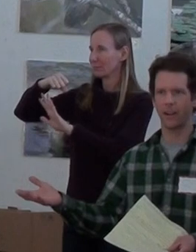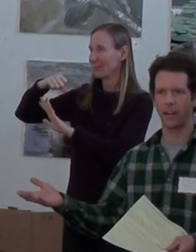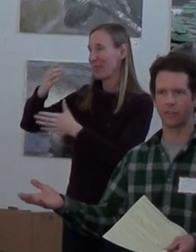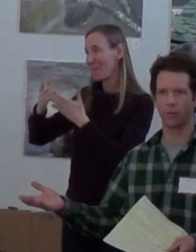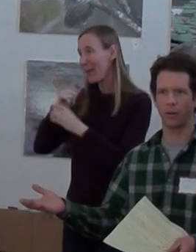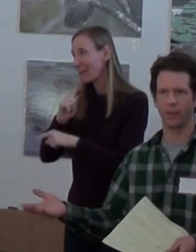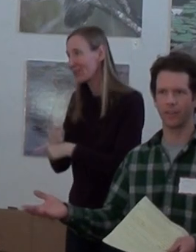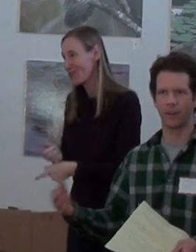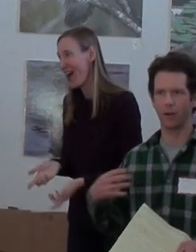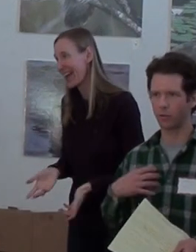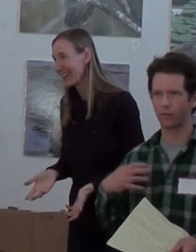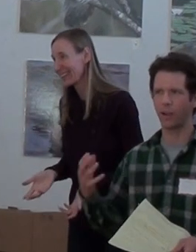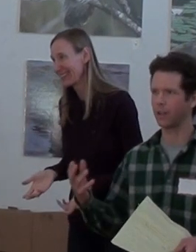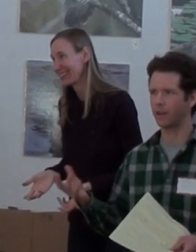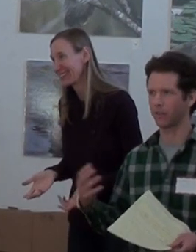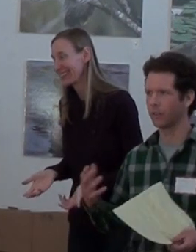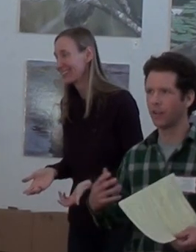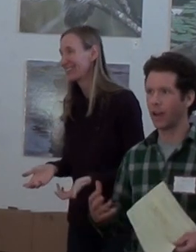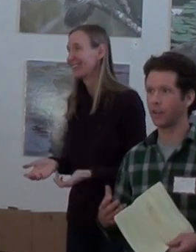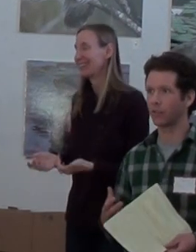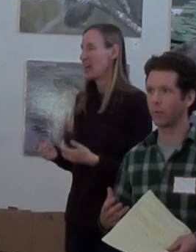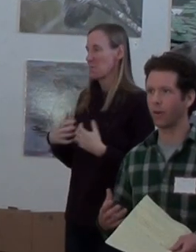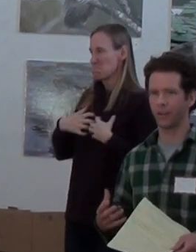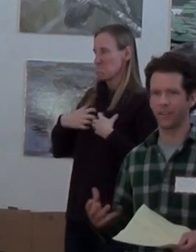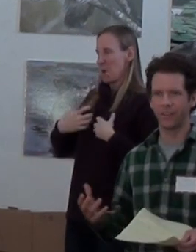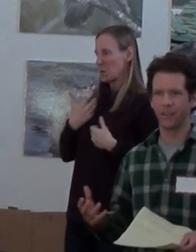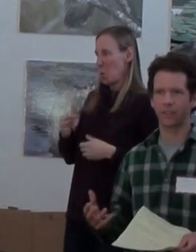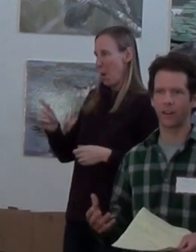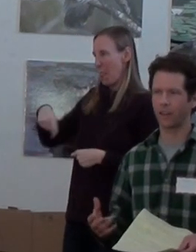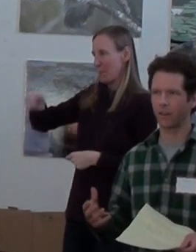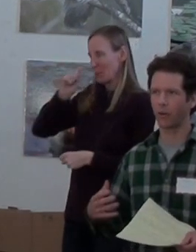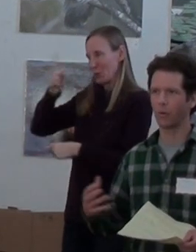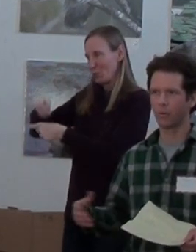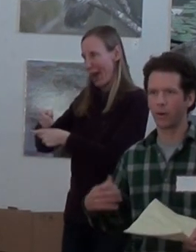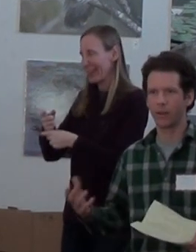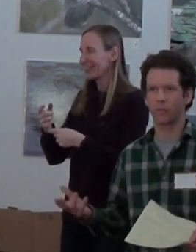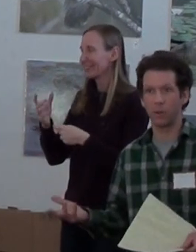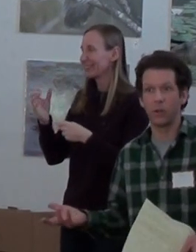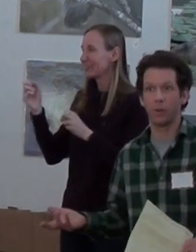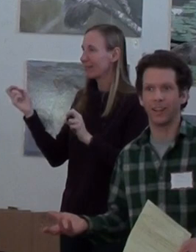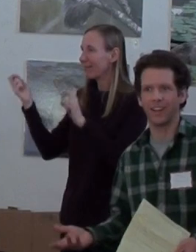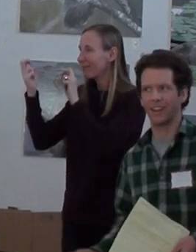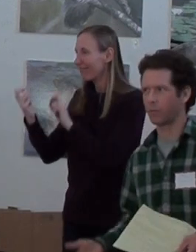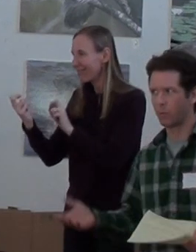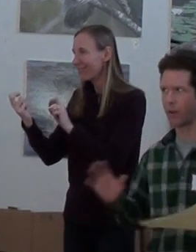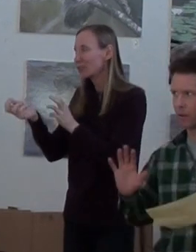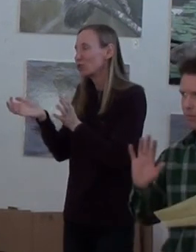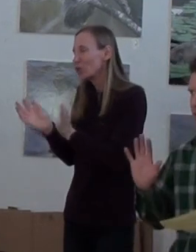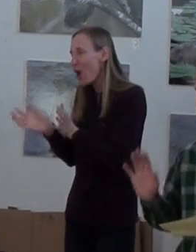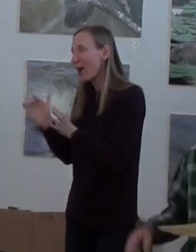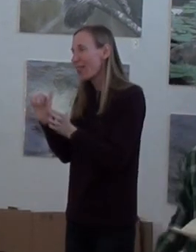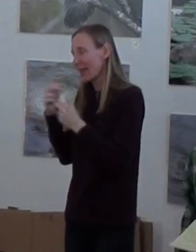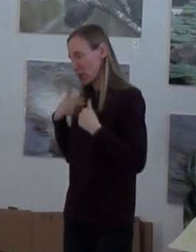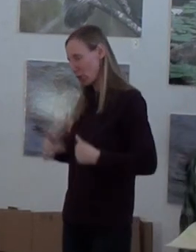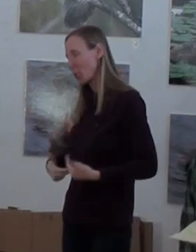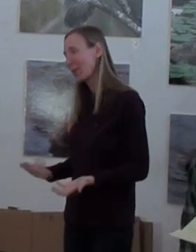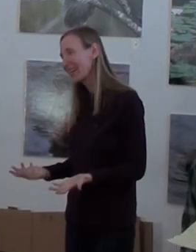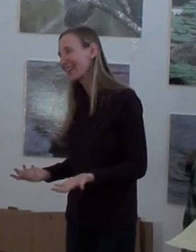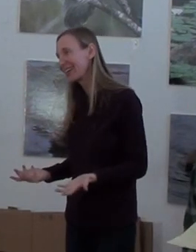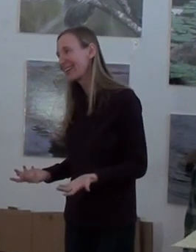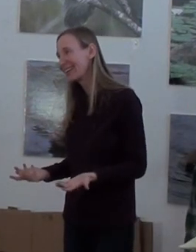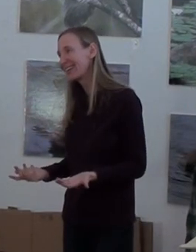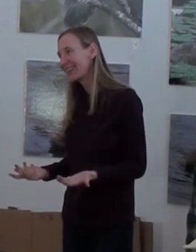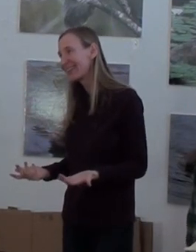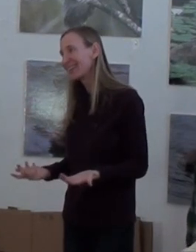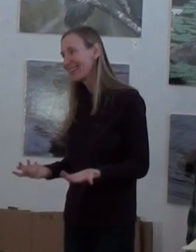right. I just don't want to, you know, I'm just fighting because I just don't want to. It's kind of like our own, what it is to be human again. Like, we want to defend our whatever